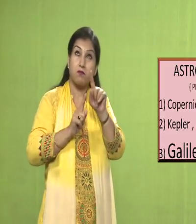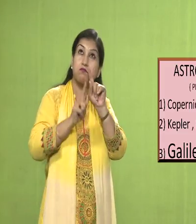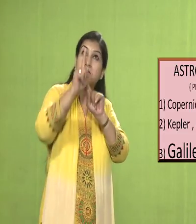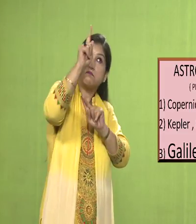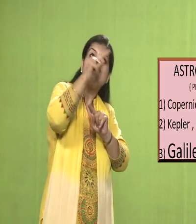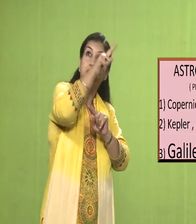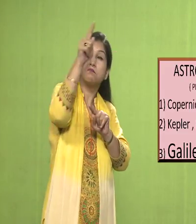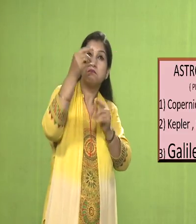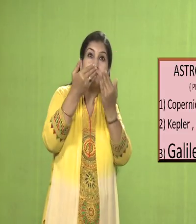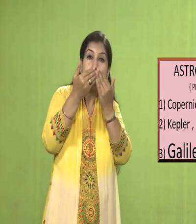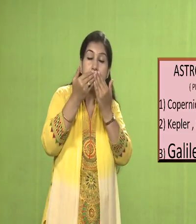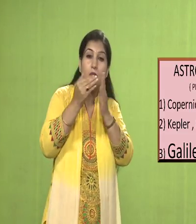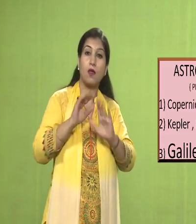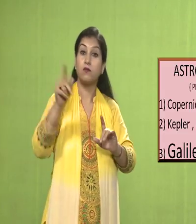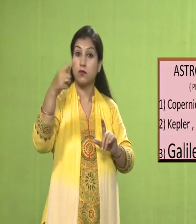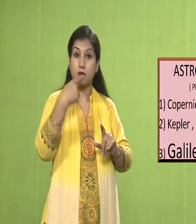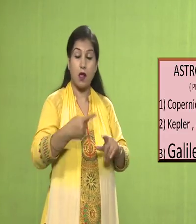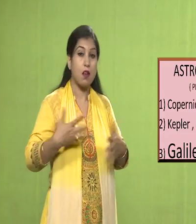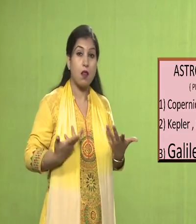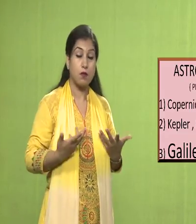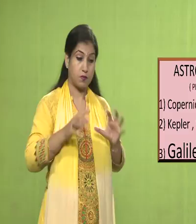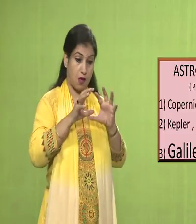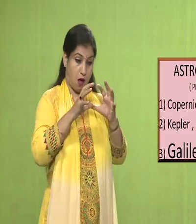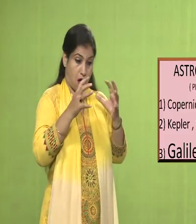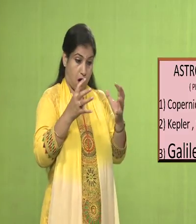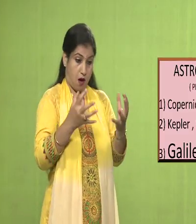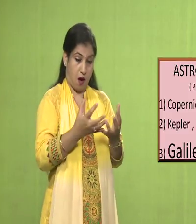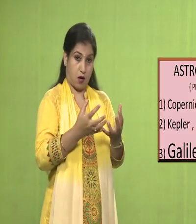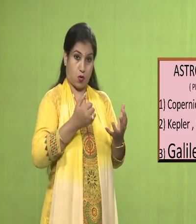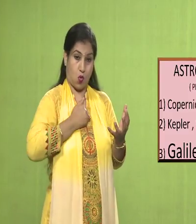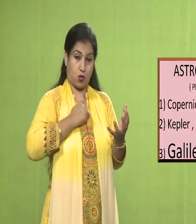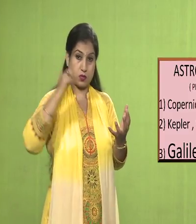who told that Earth moves around the sun.